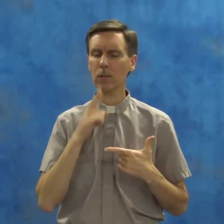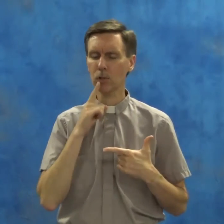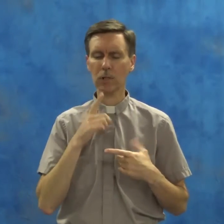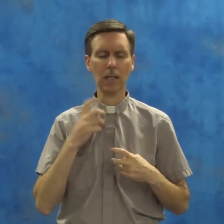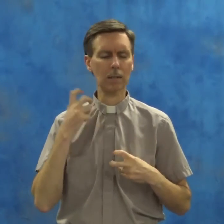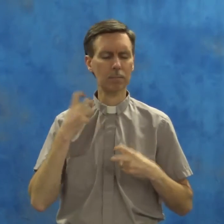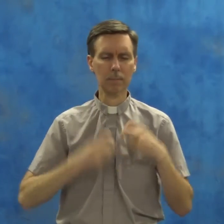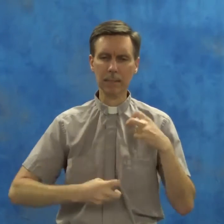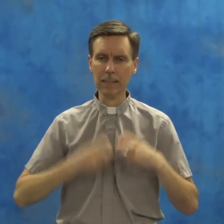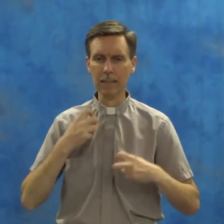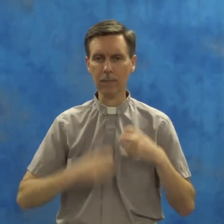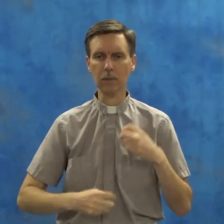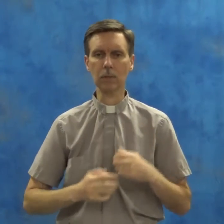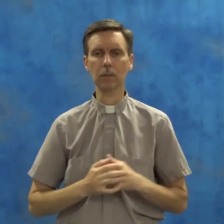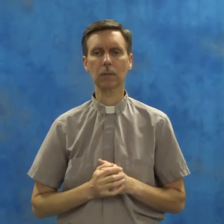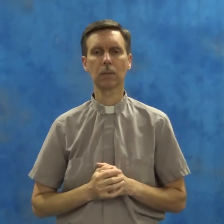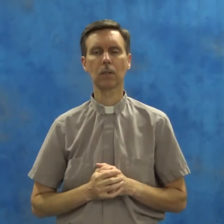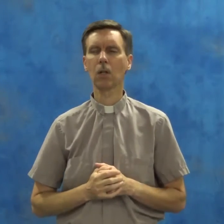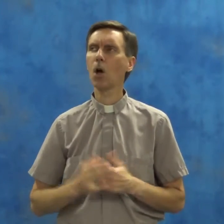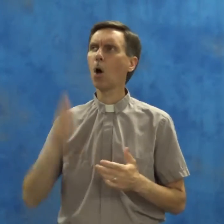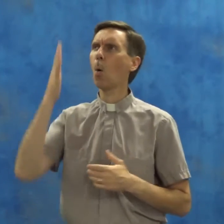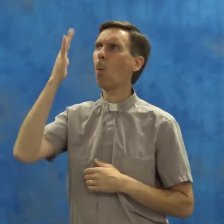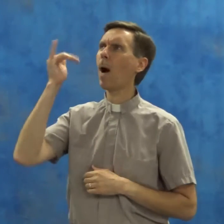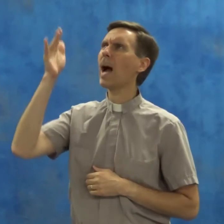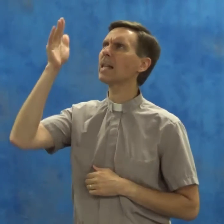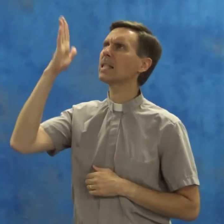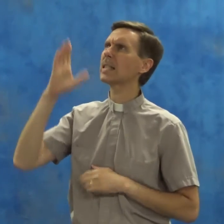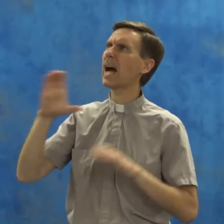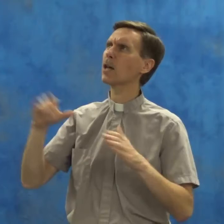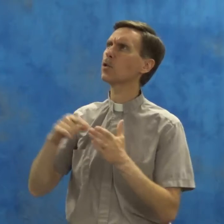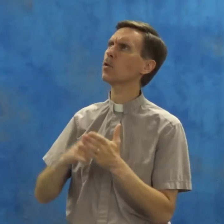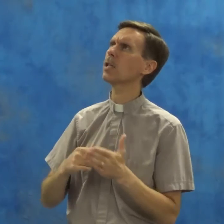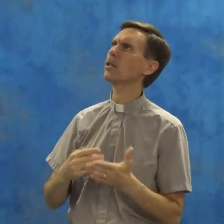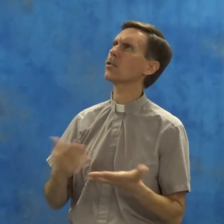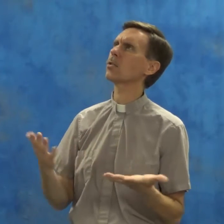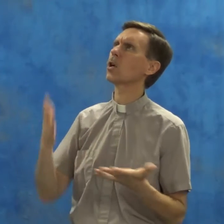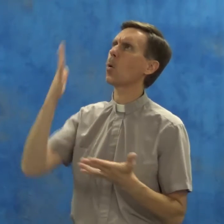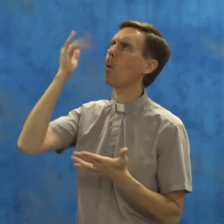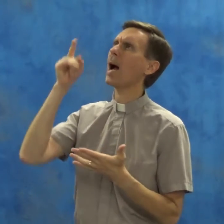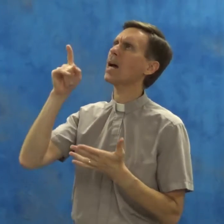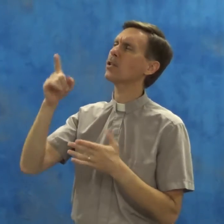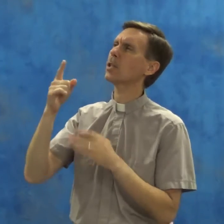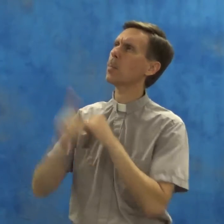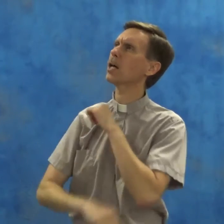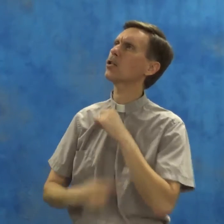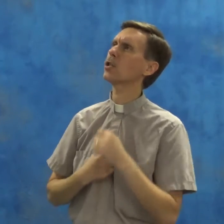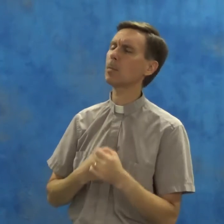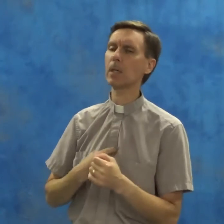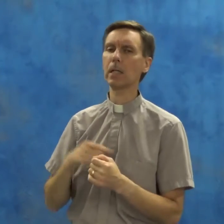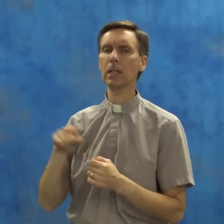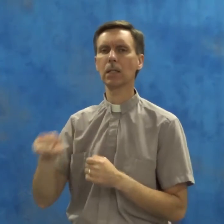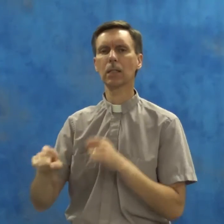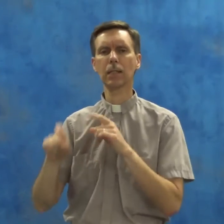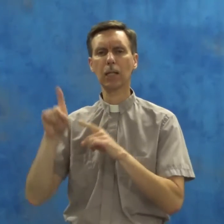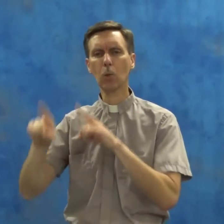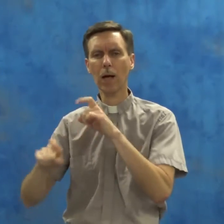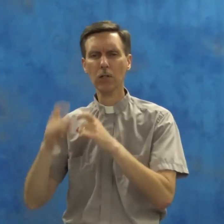is just difficult. Why does God do this? Why is he punishing me? They question,